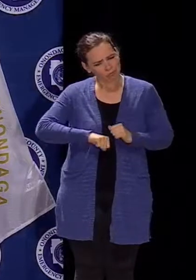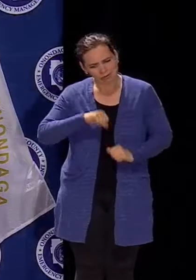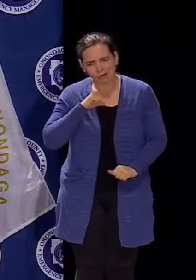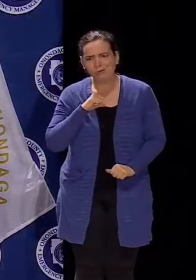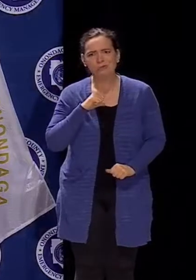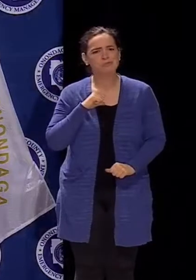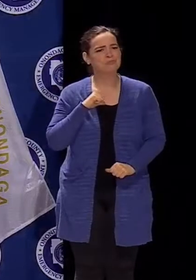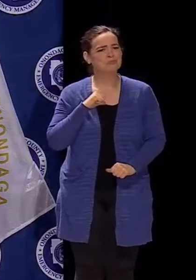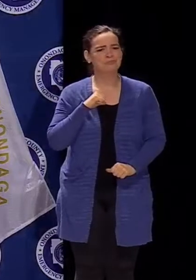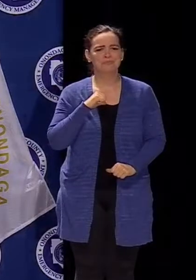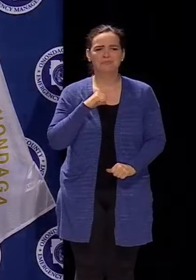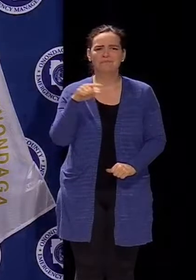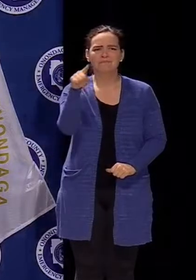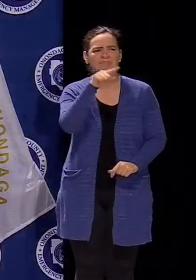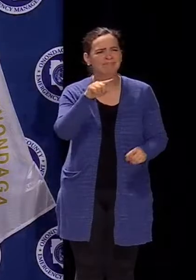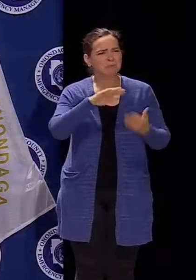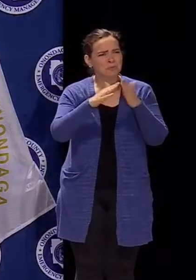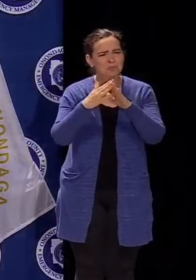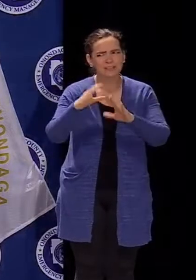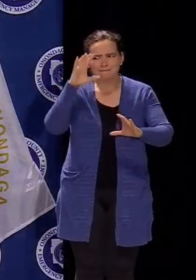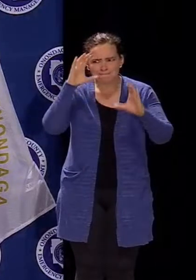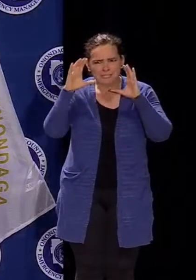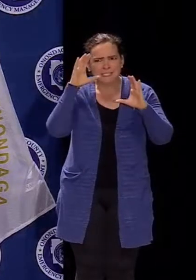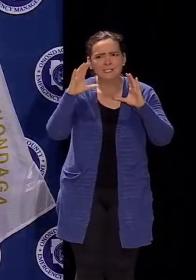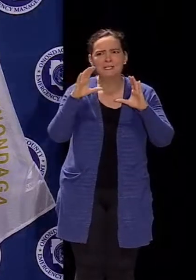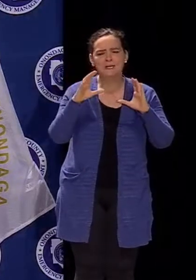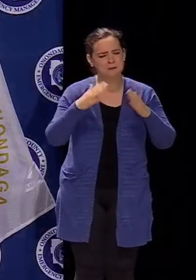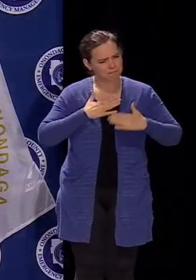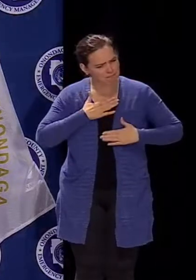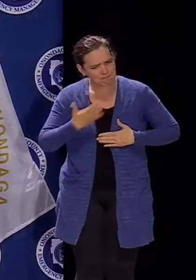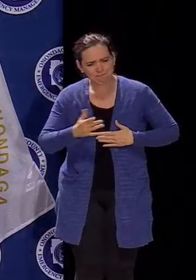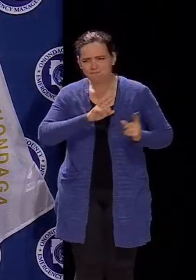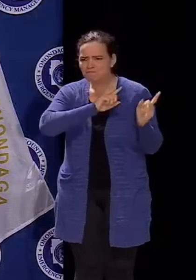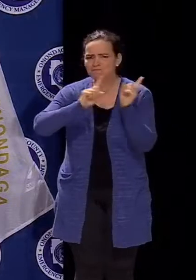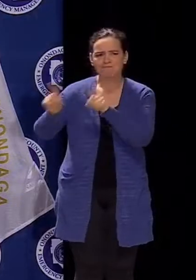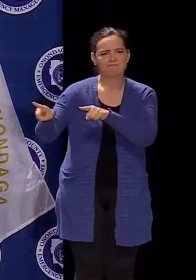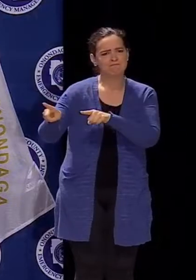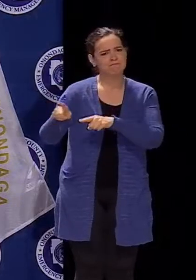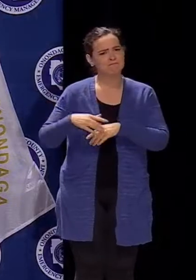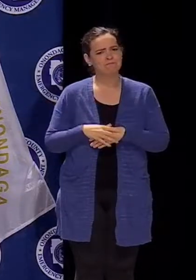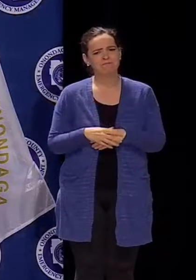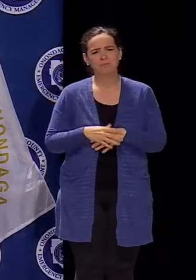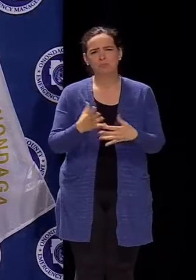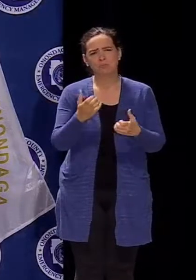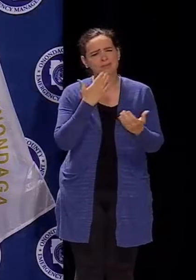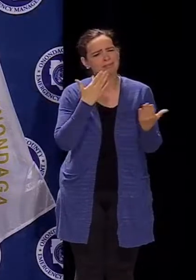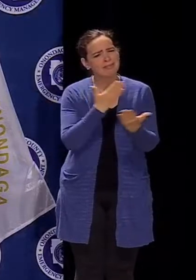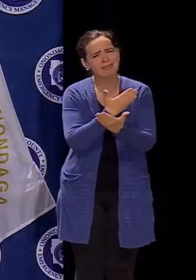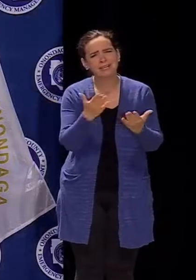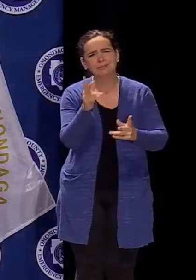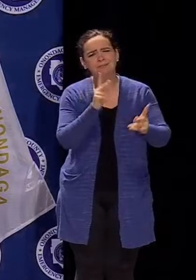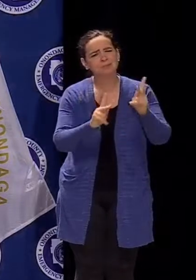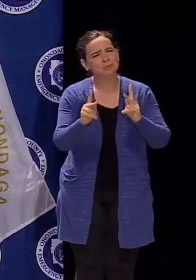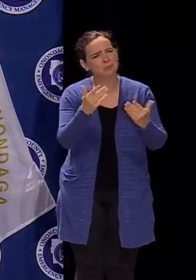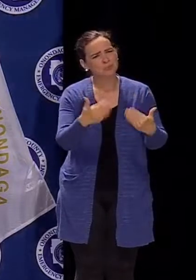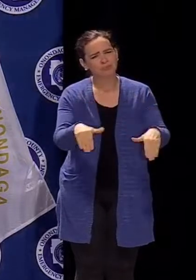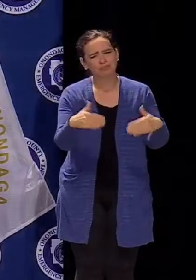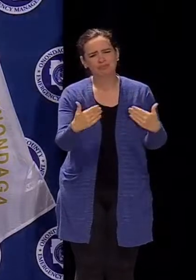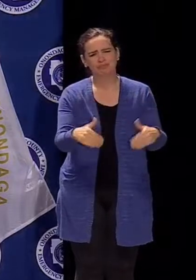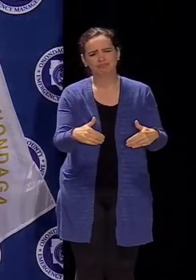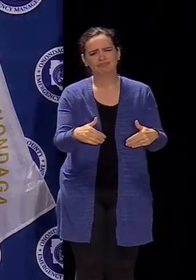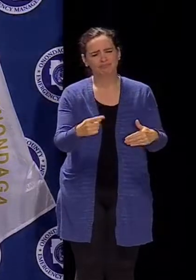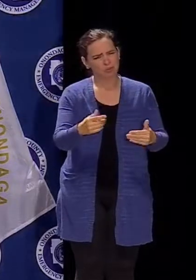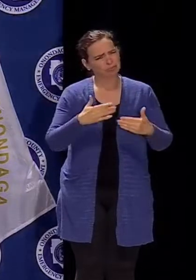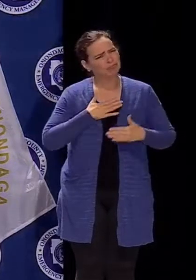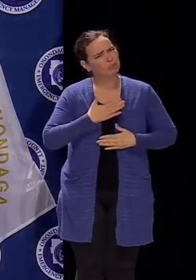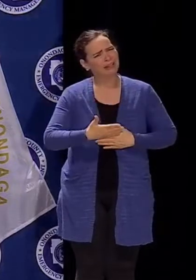wanting to get tested with no symptoms for various reasons. So I want to thank everybody. But a lot